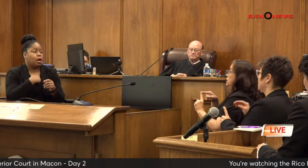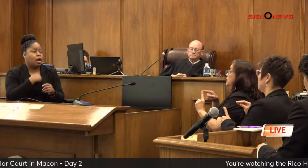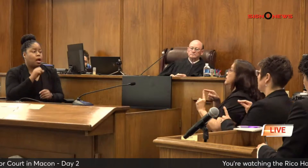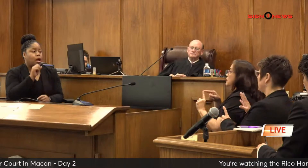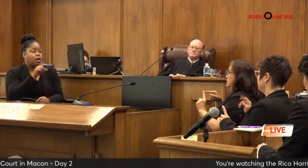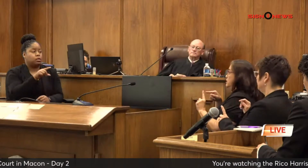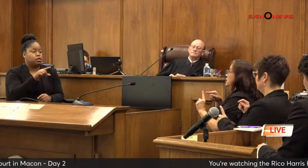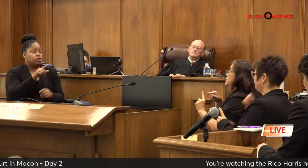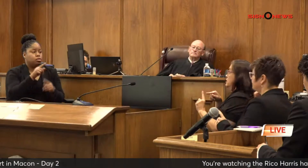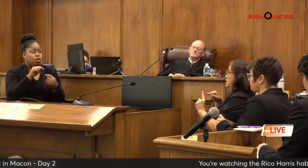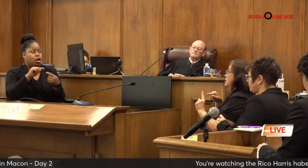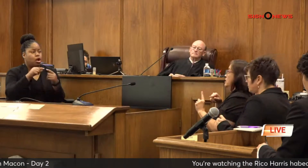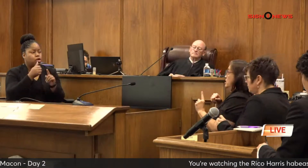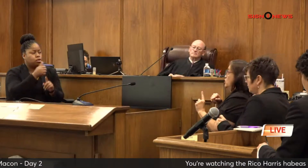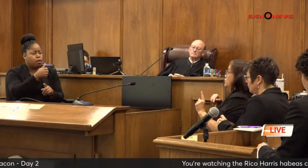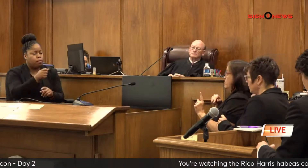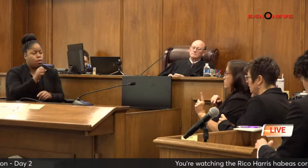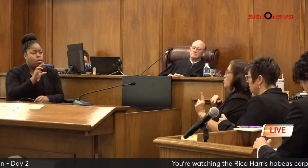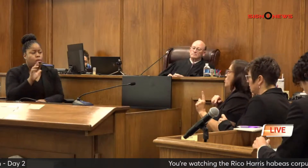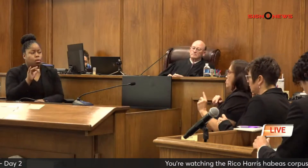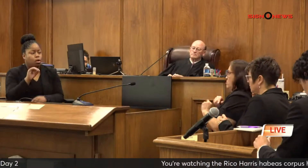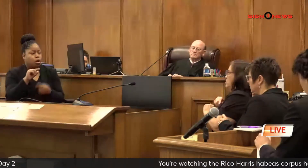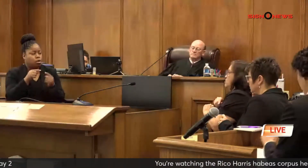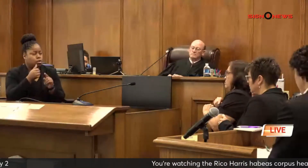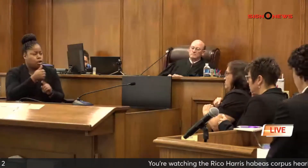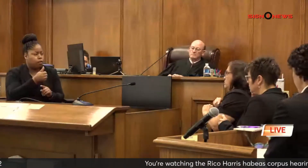Should I clarify?